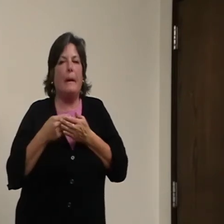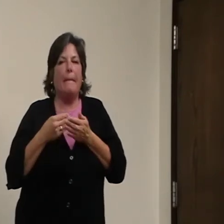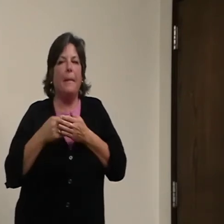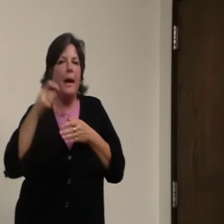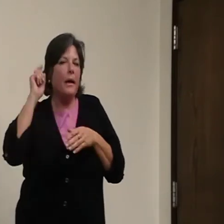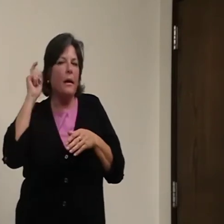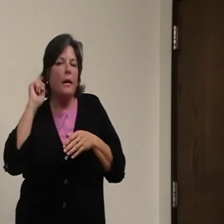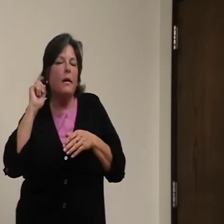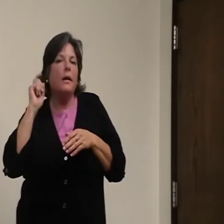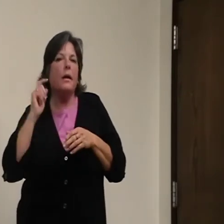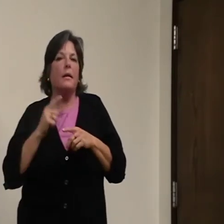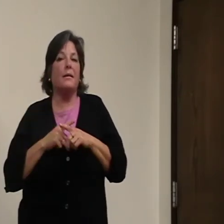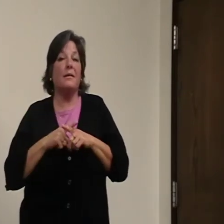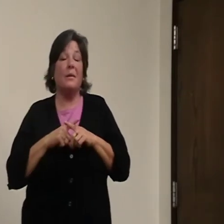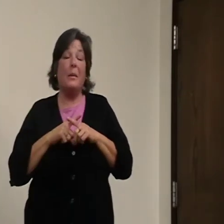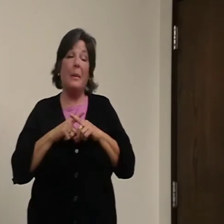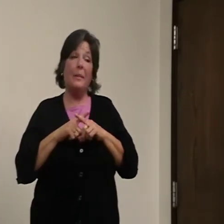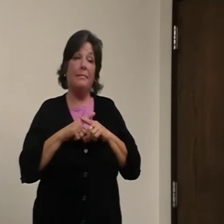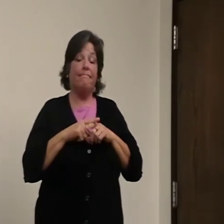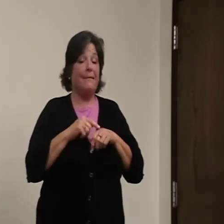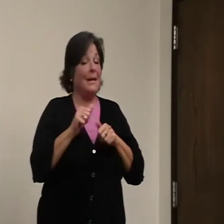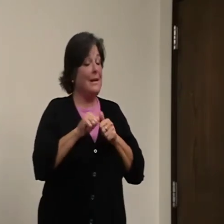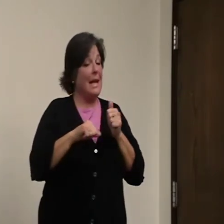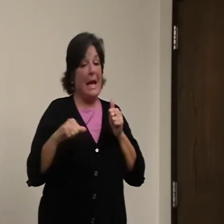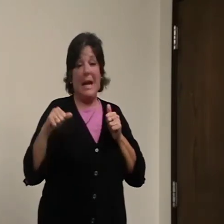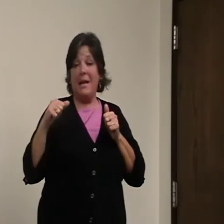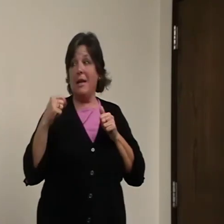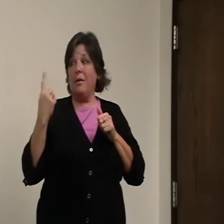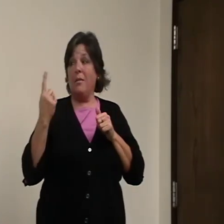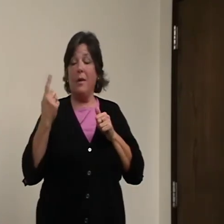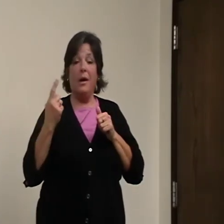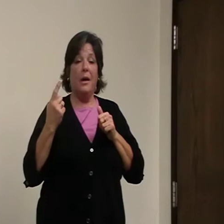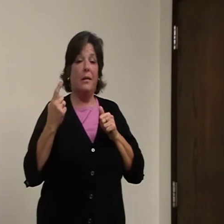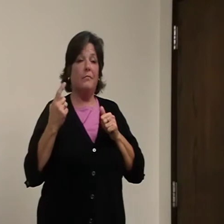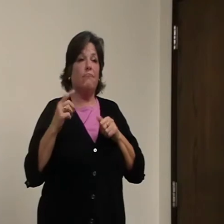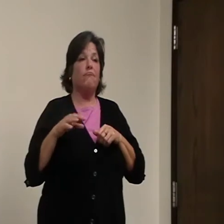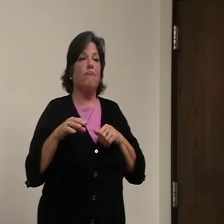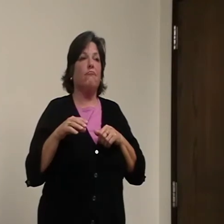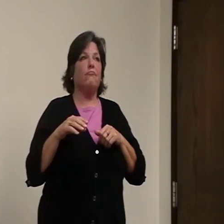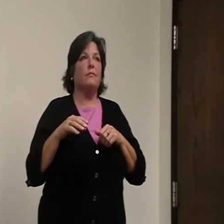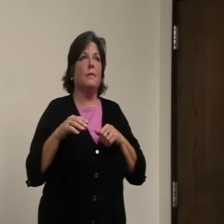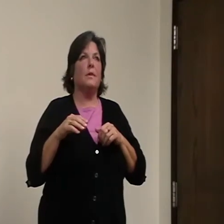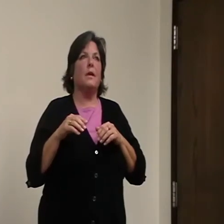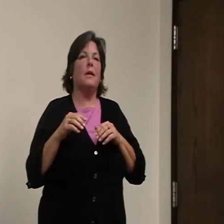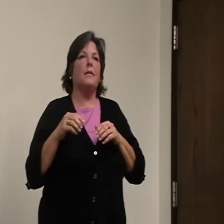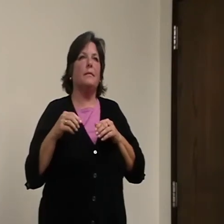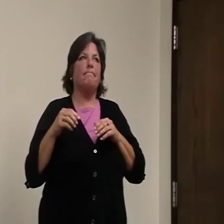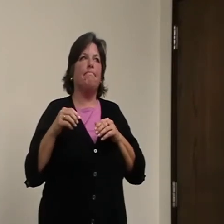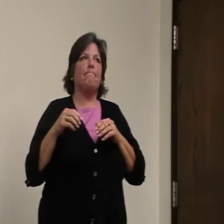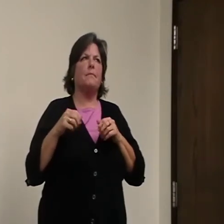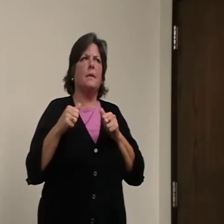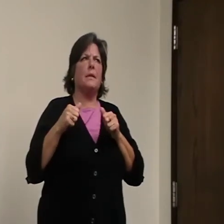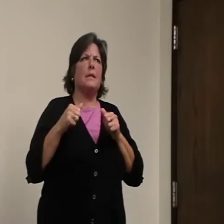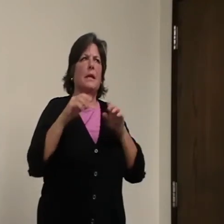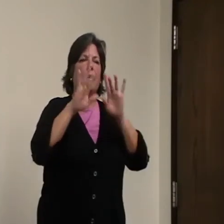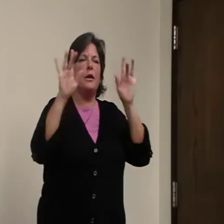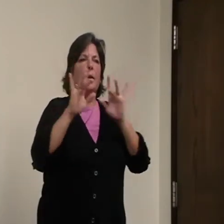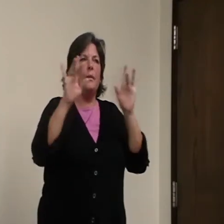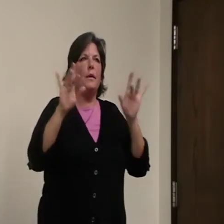And anybody can put the hearing aid on the computer and program it if you enter an audiogram. But it doesn't really tell you